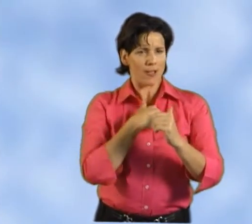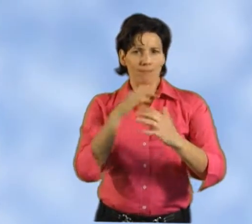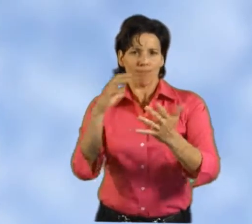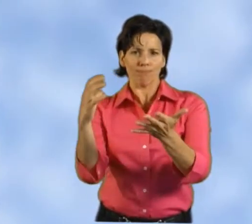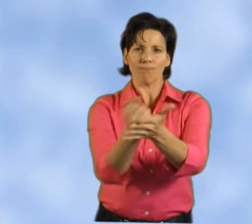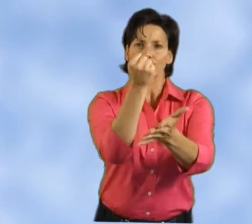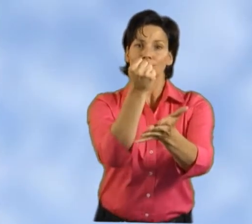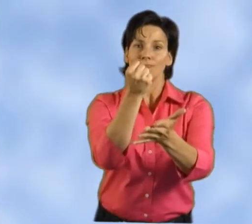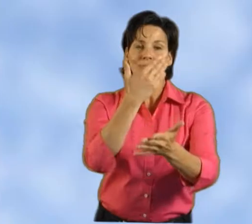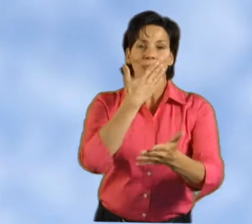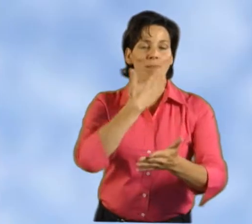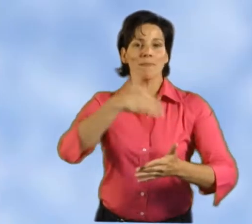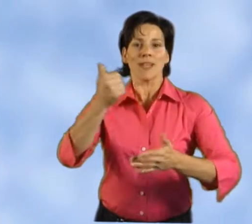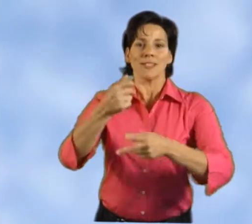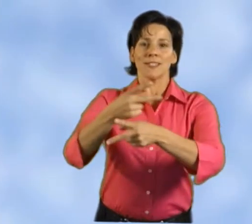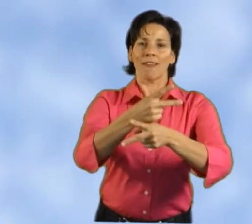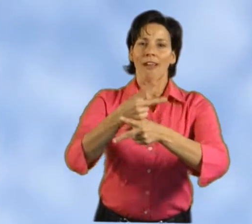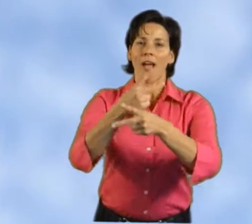are continually improving.